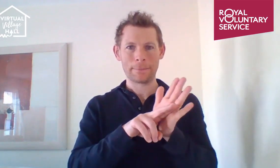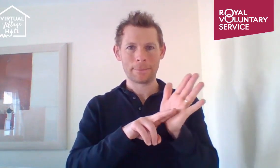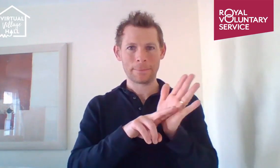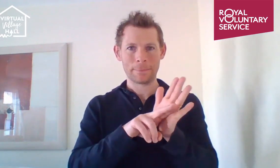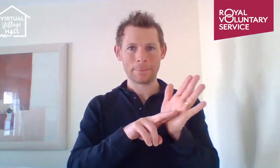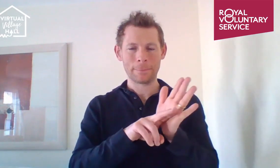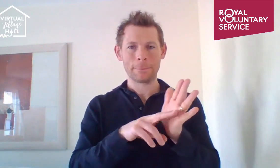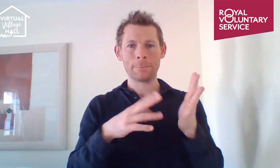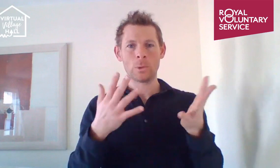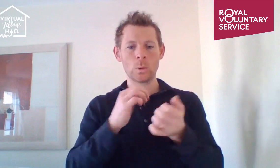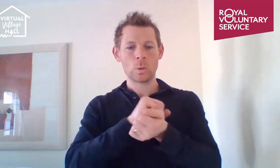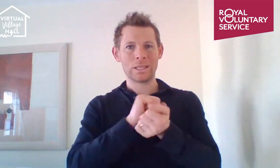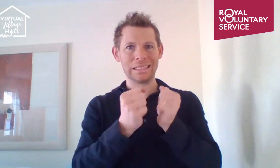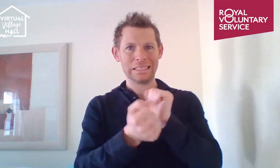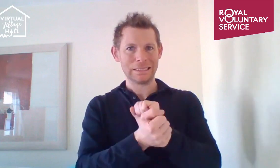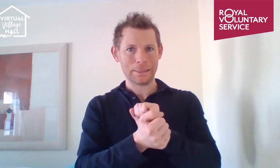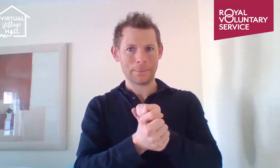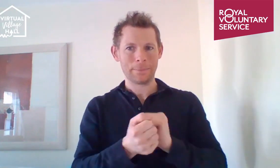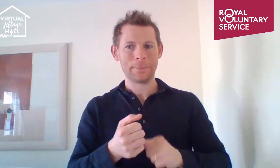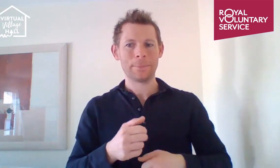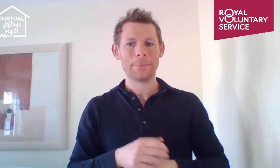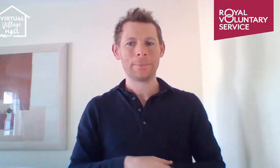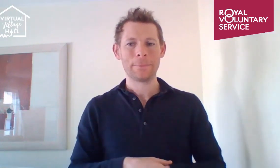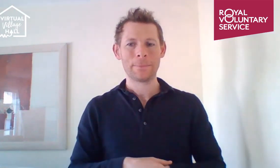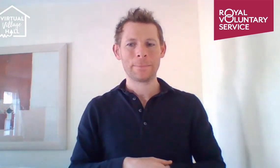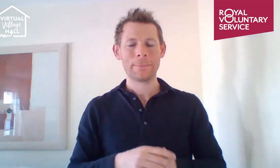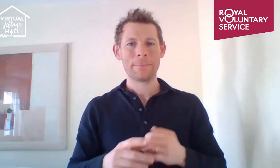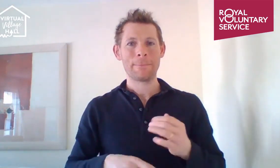and exam or exam.